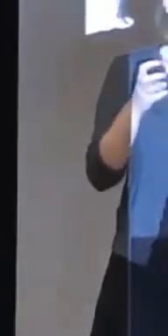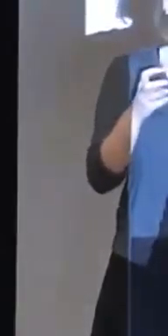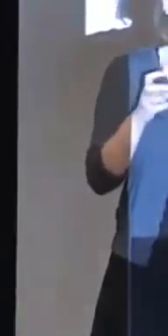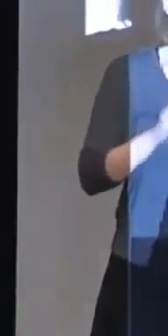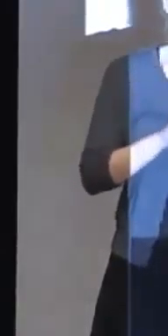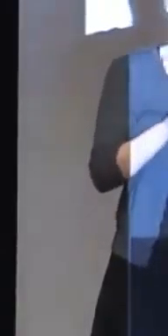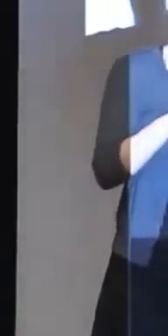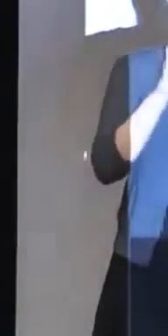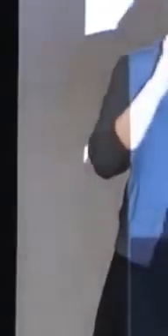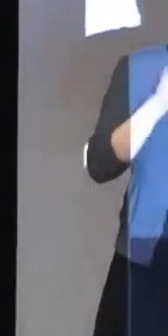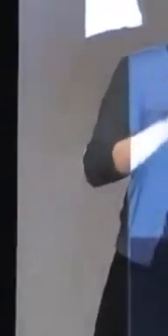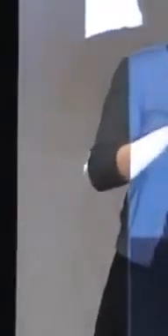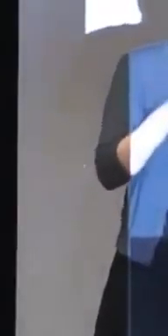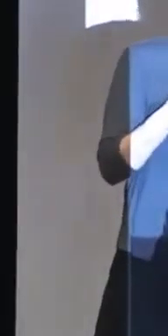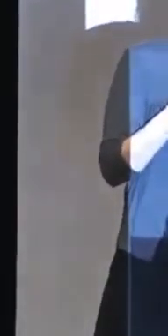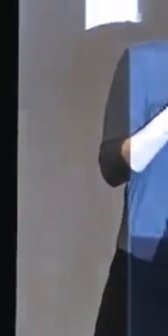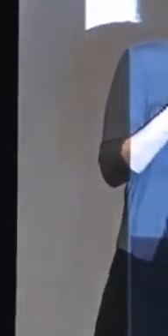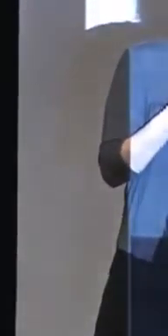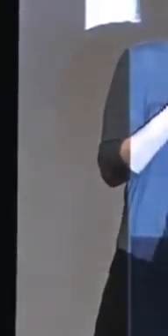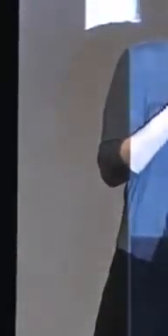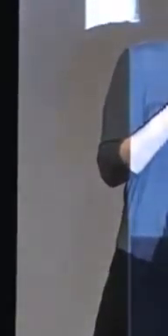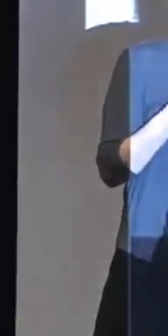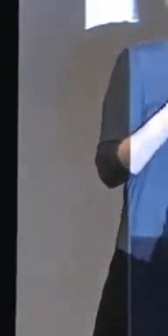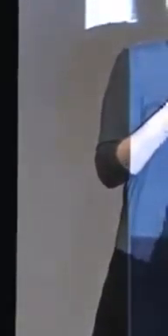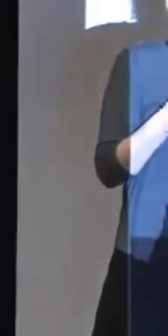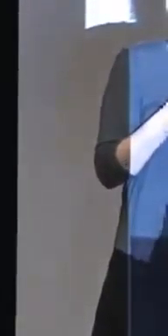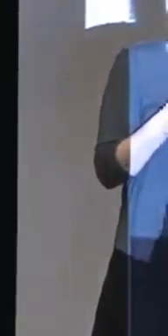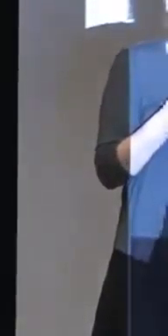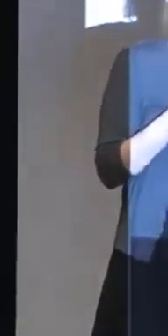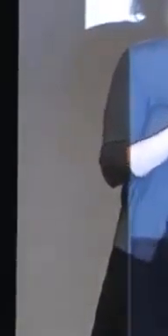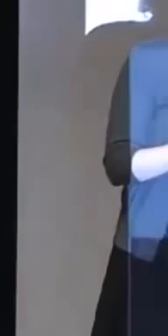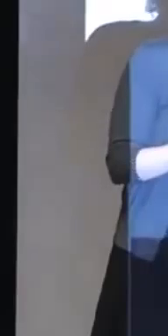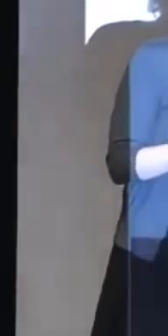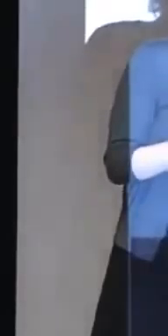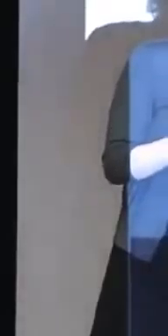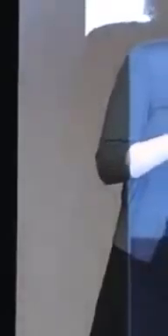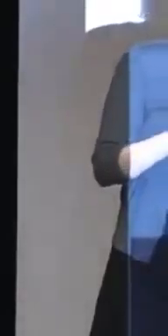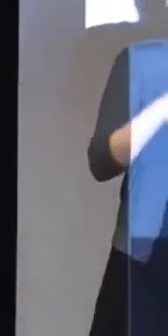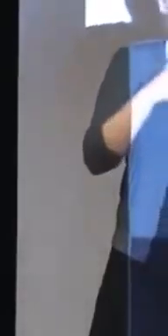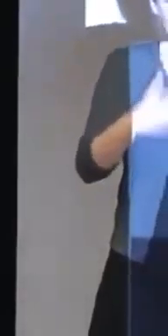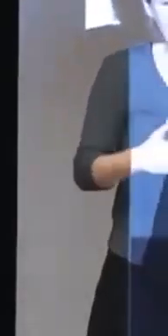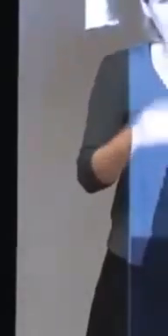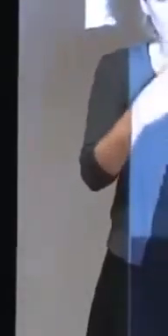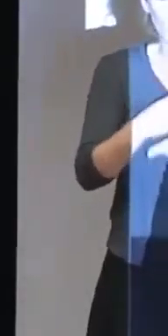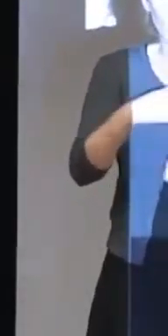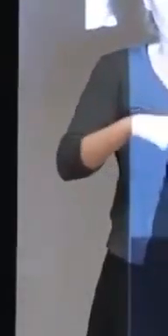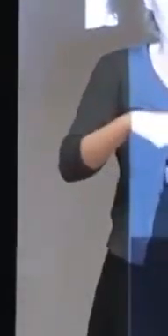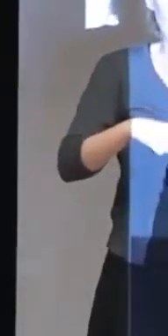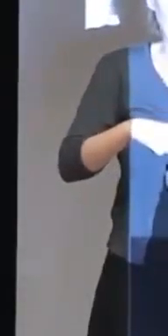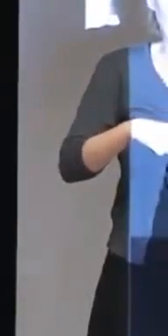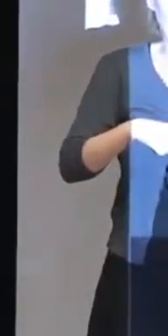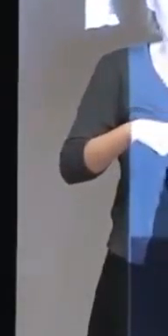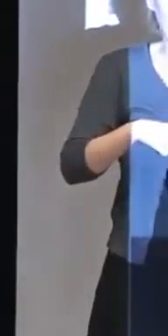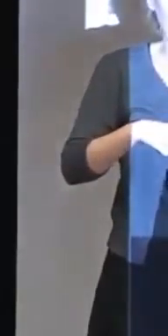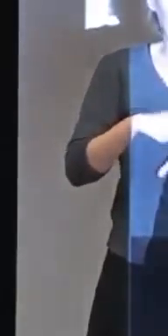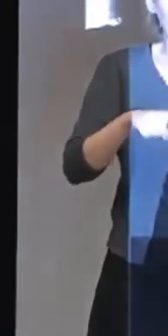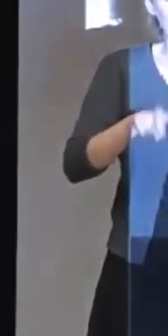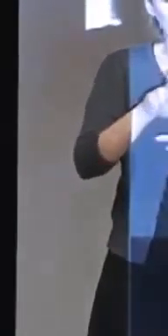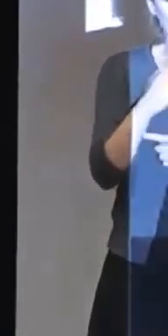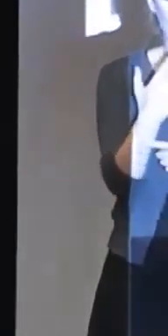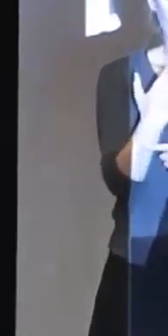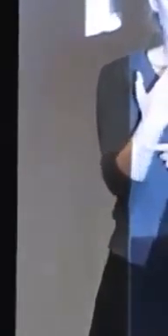will start briefly and end when we need to, although we have the time and space until the end of the class period at